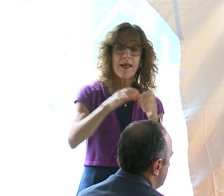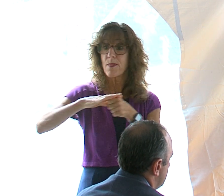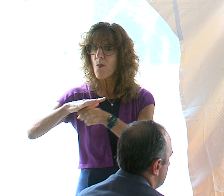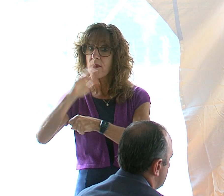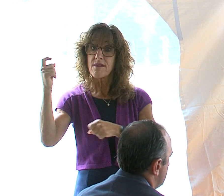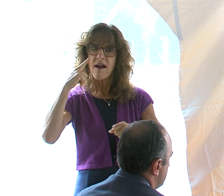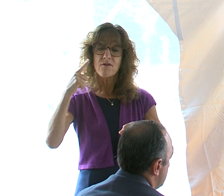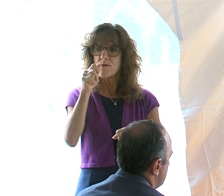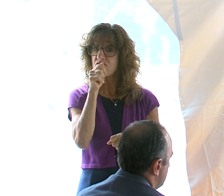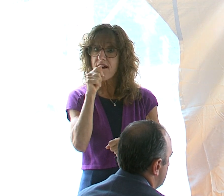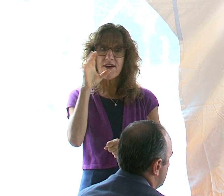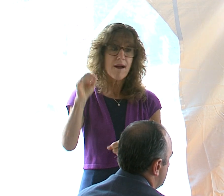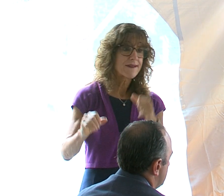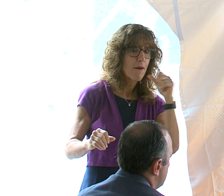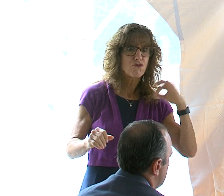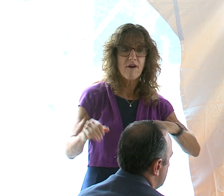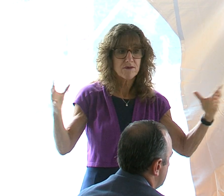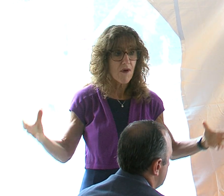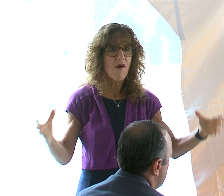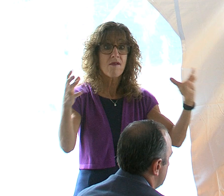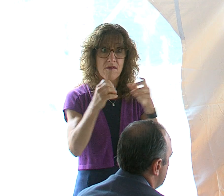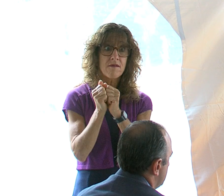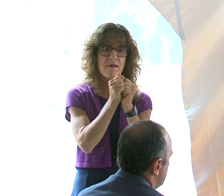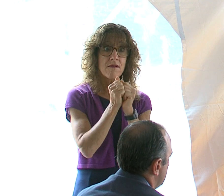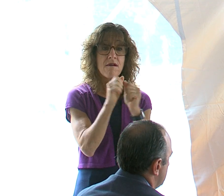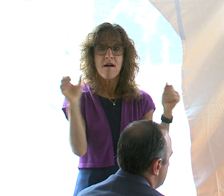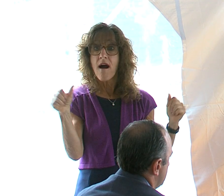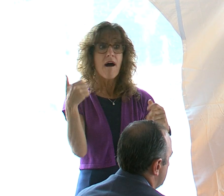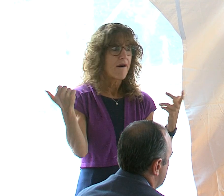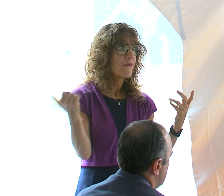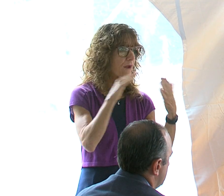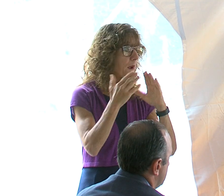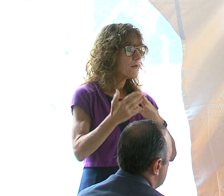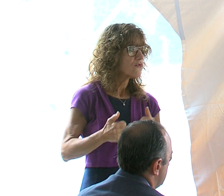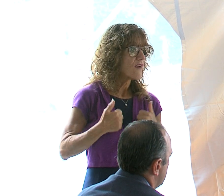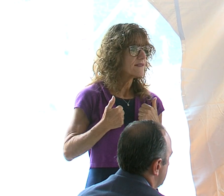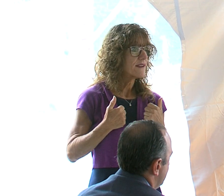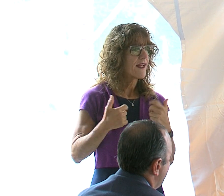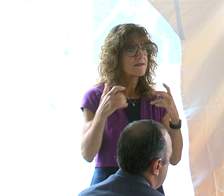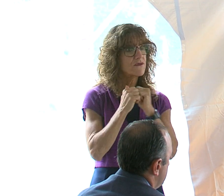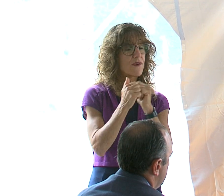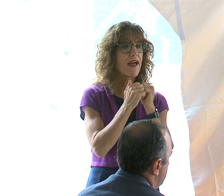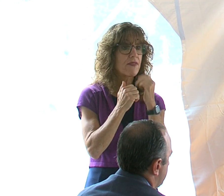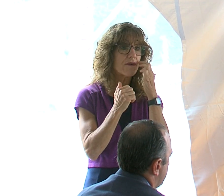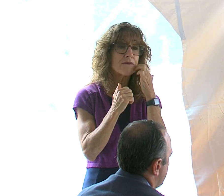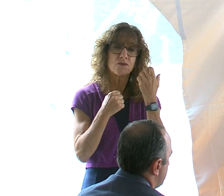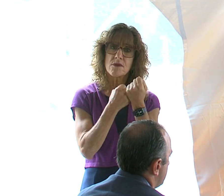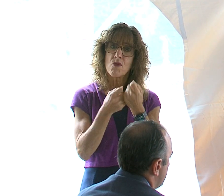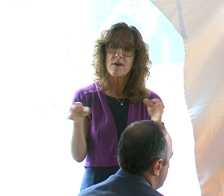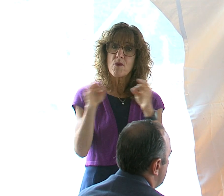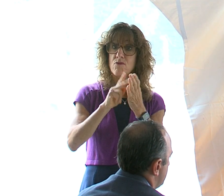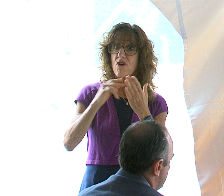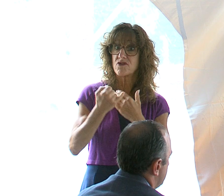government, the private sector, nonprofit organizations, and other community residents together to support important projects